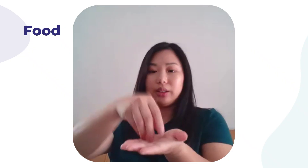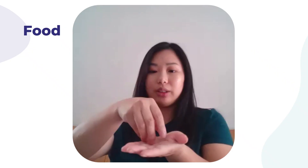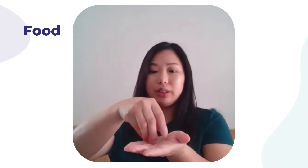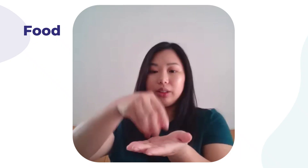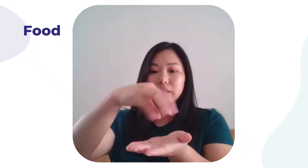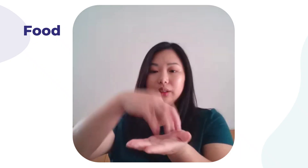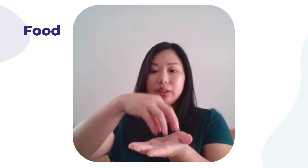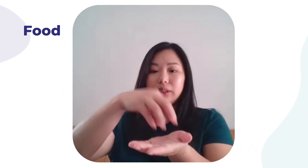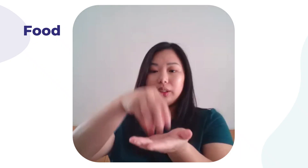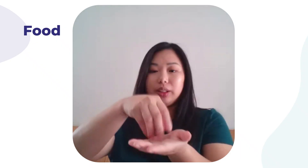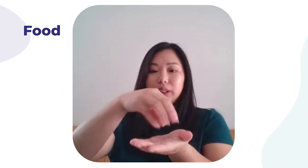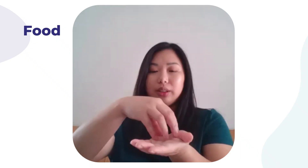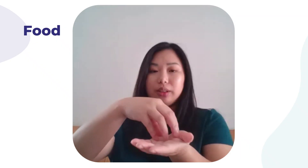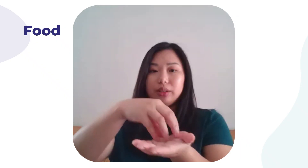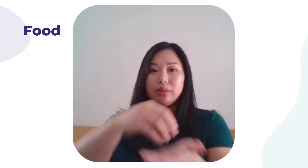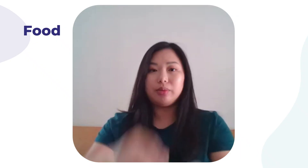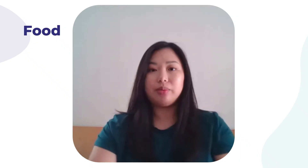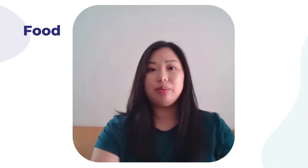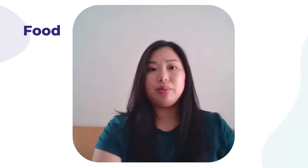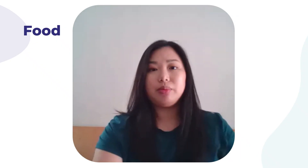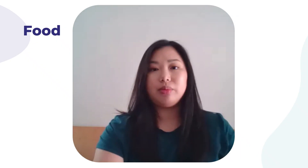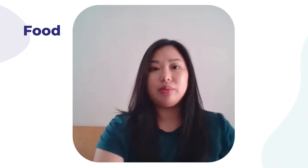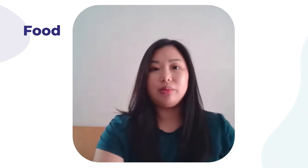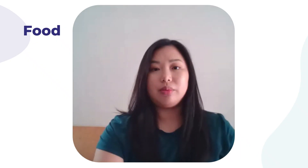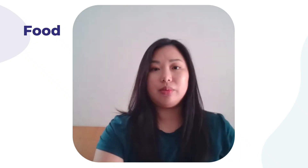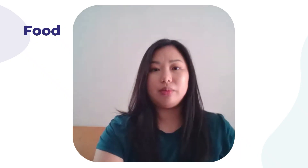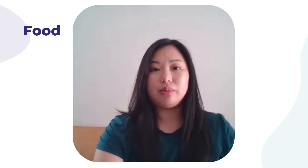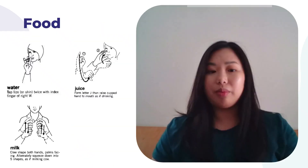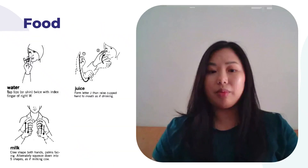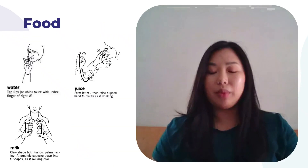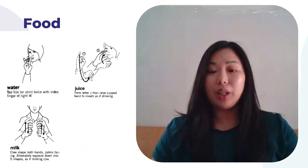cookie. Cookie.